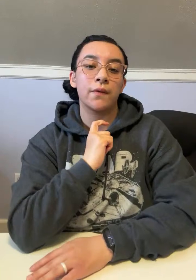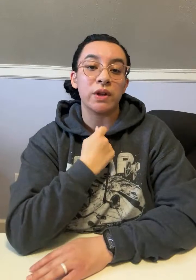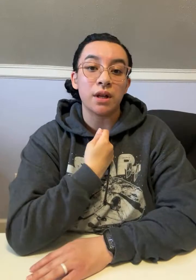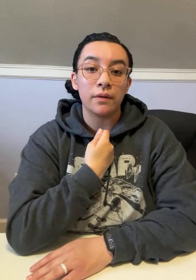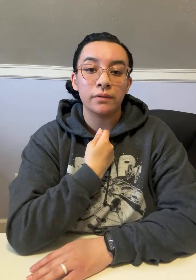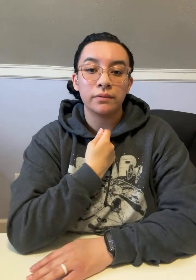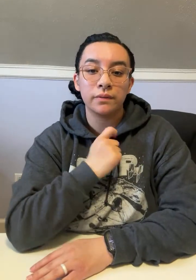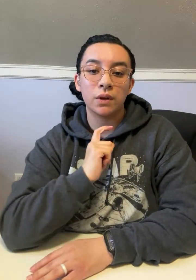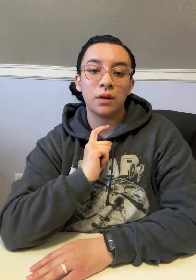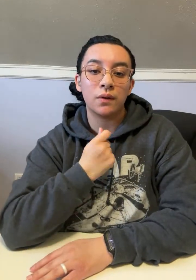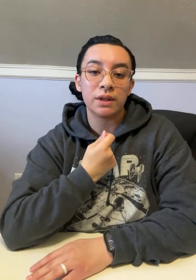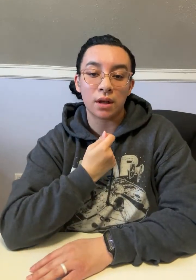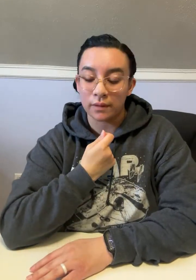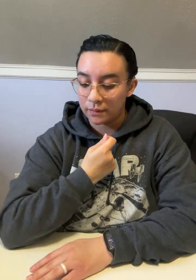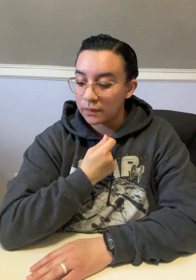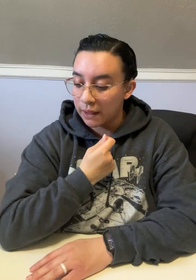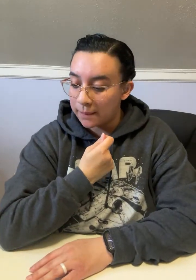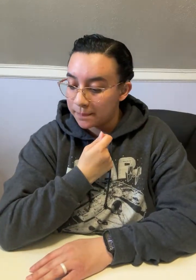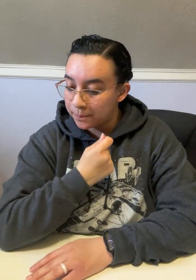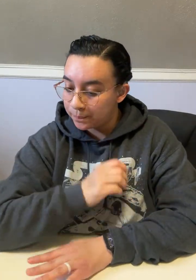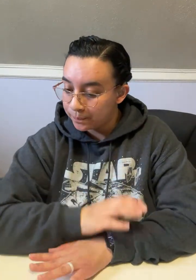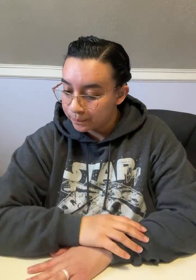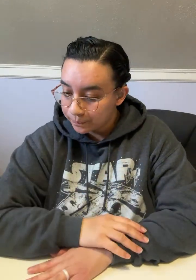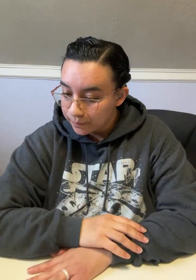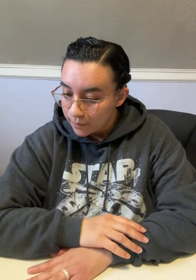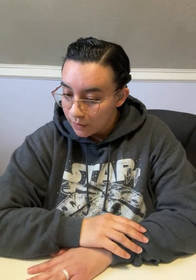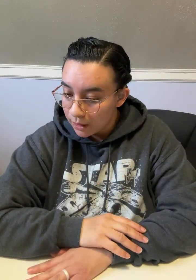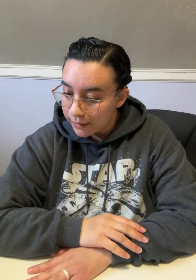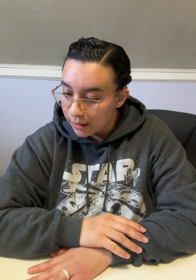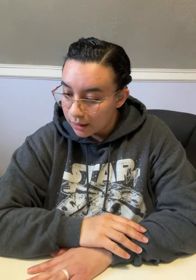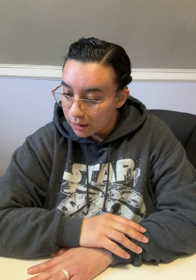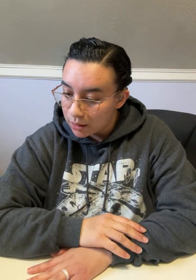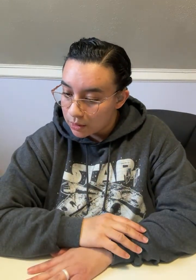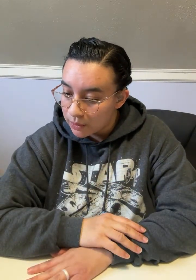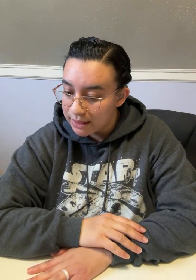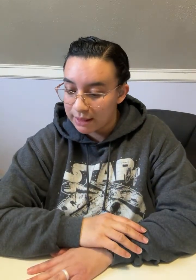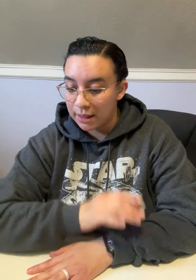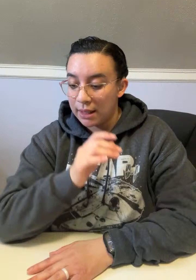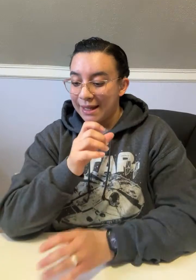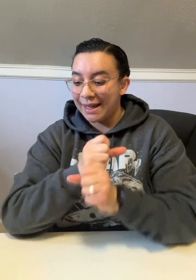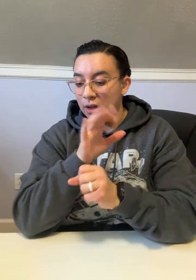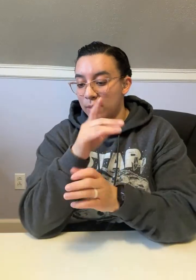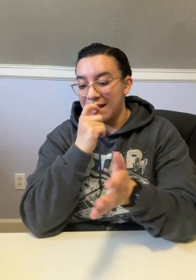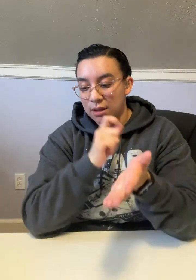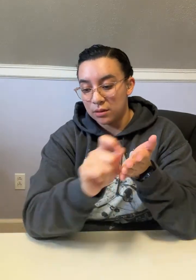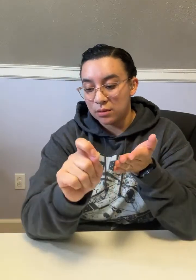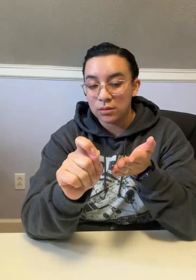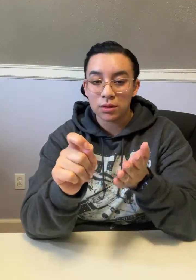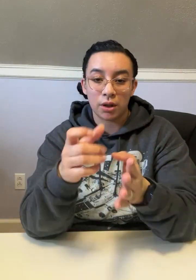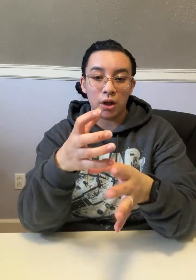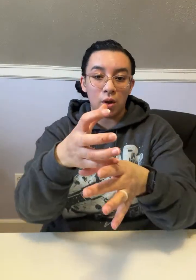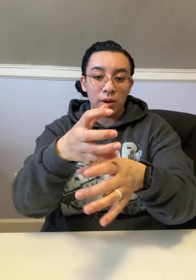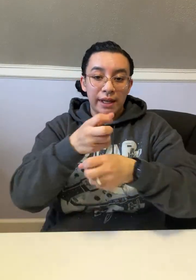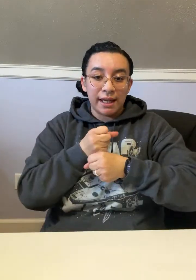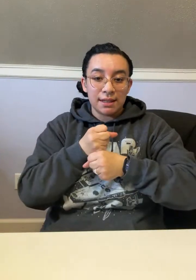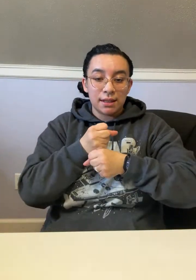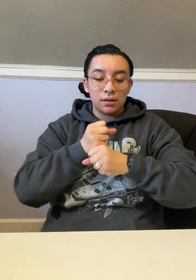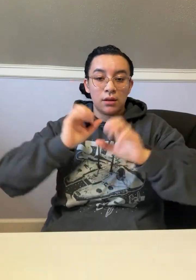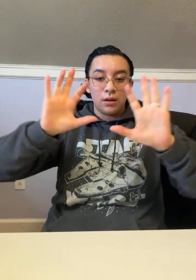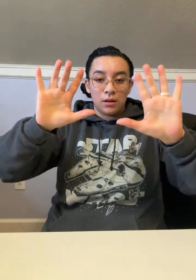Voice off. Voice off. Okay? And then another one was get your pencil. So you go get,